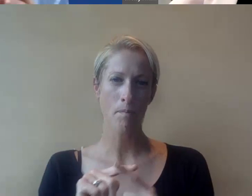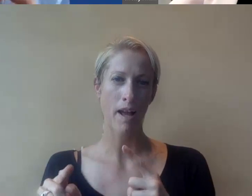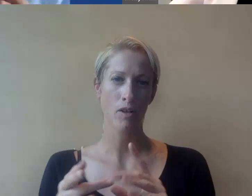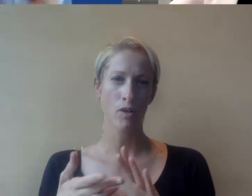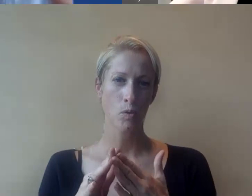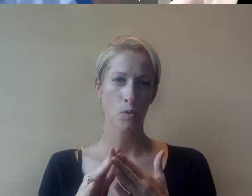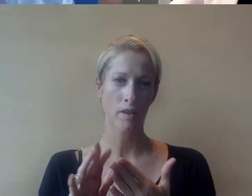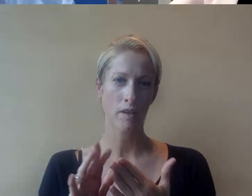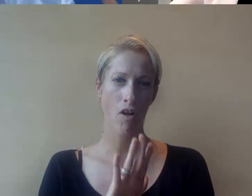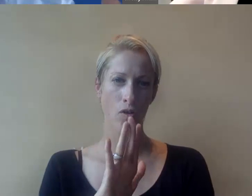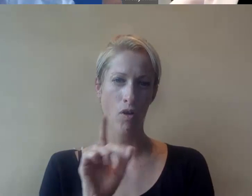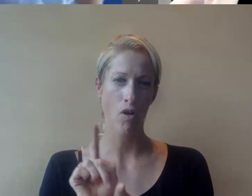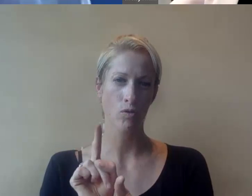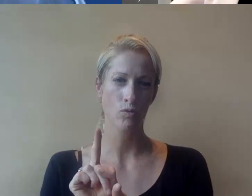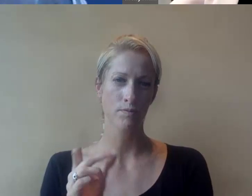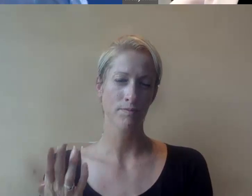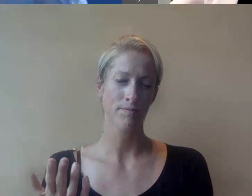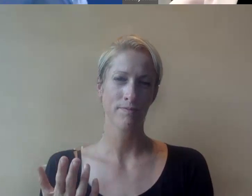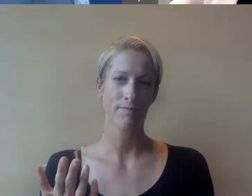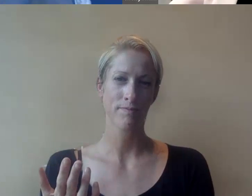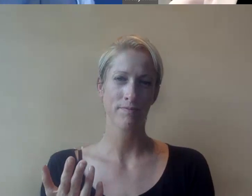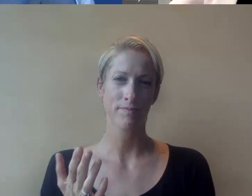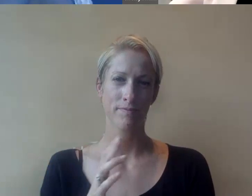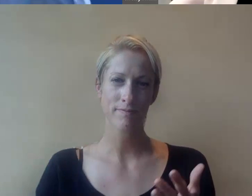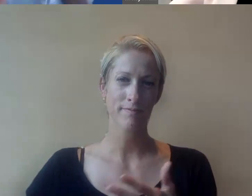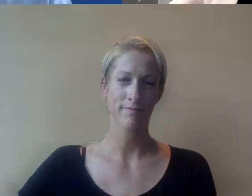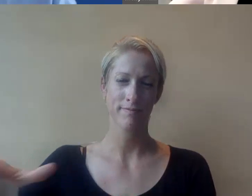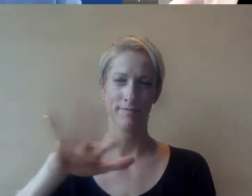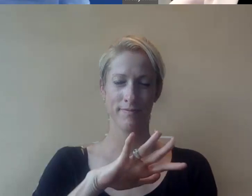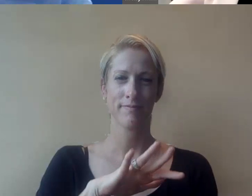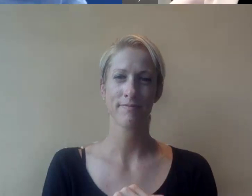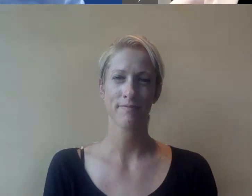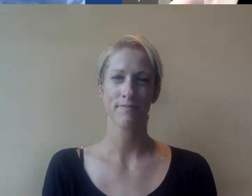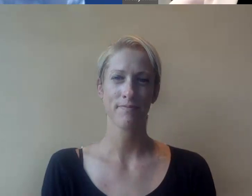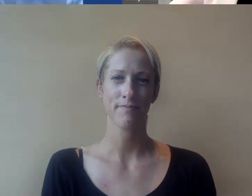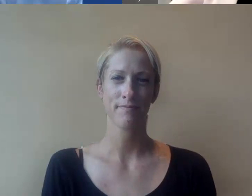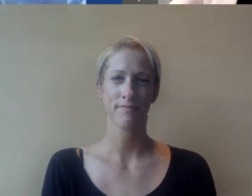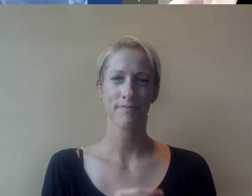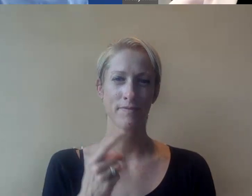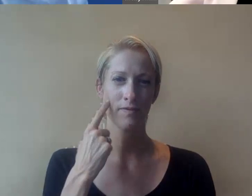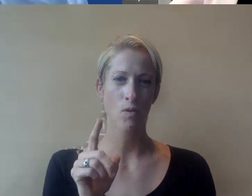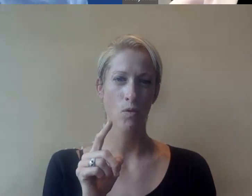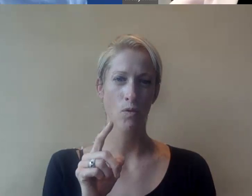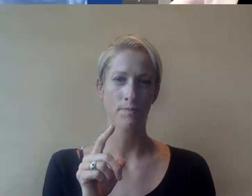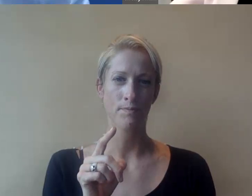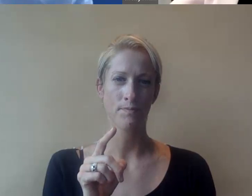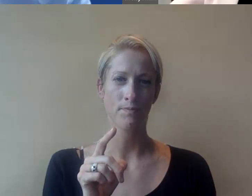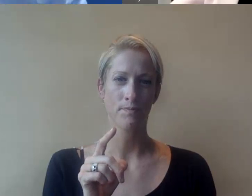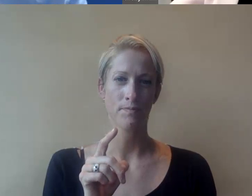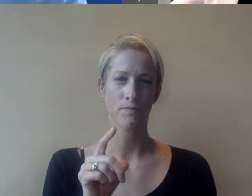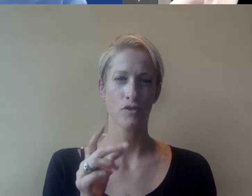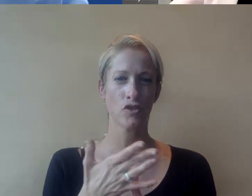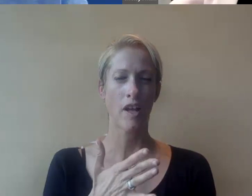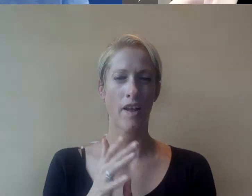It can cover the vast majority of all the covered populations, and you've shared that, right, for those both like with the